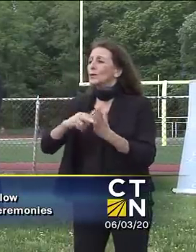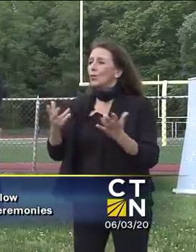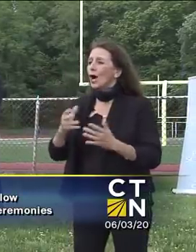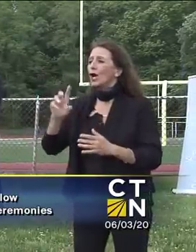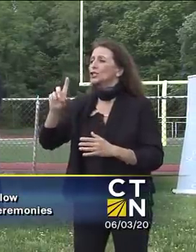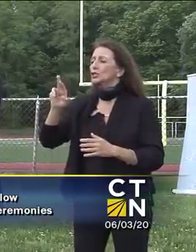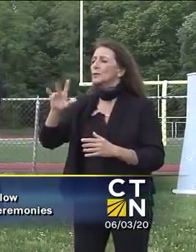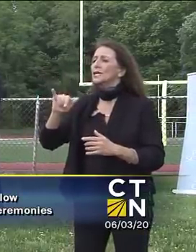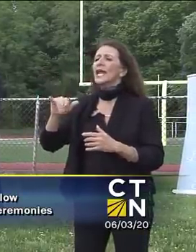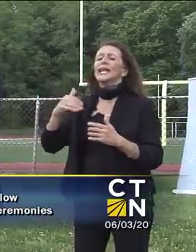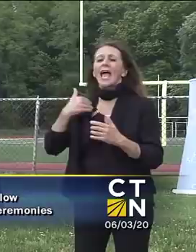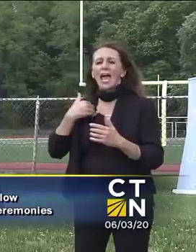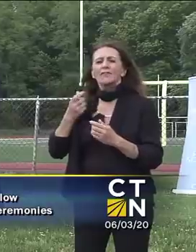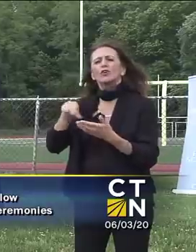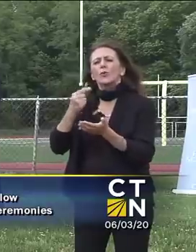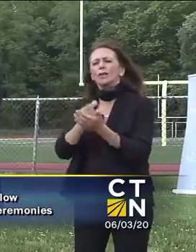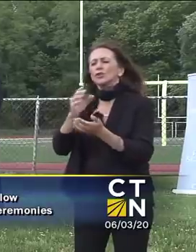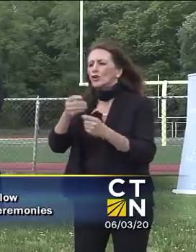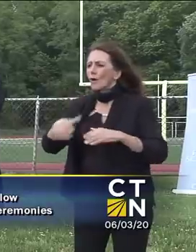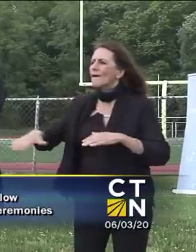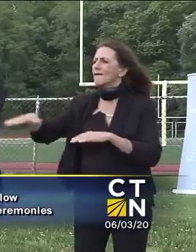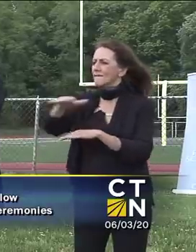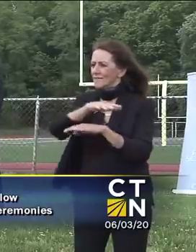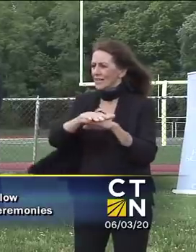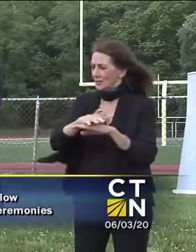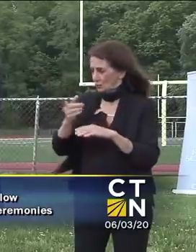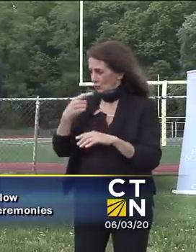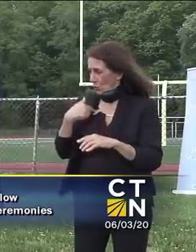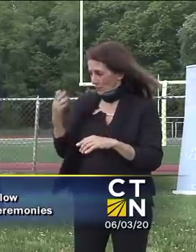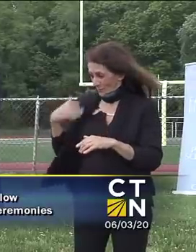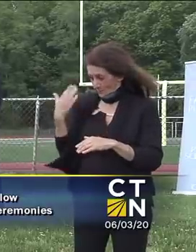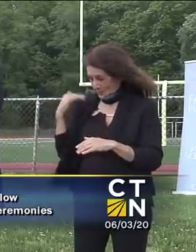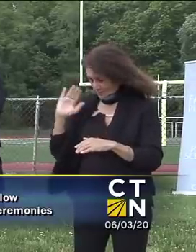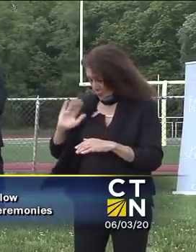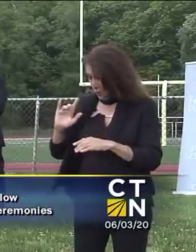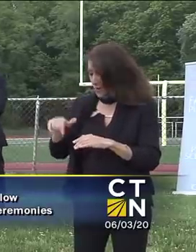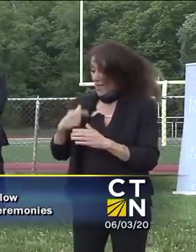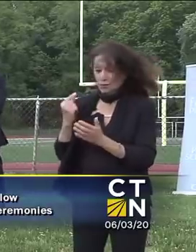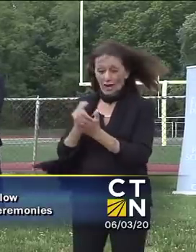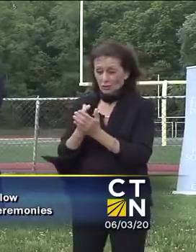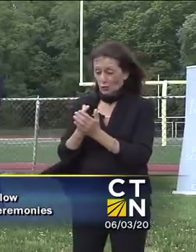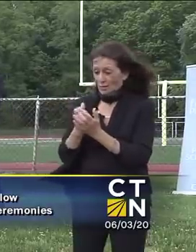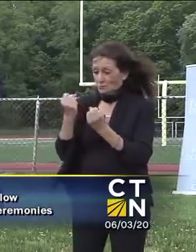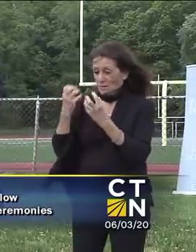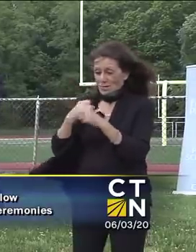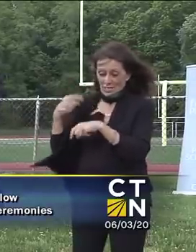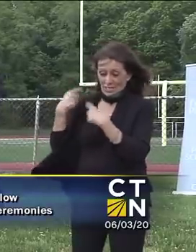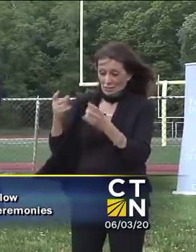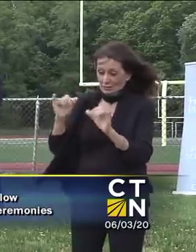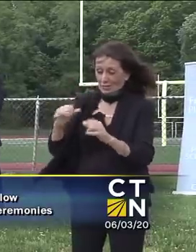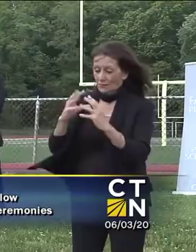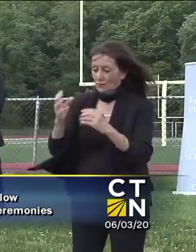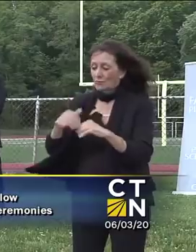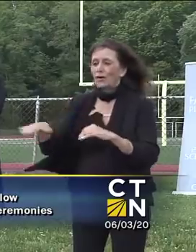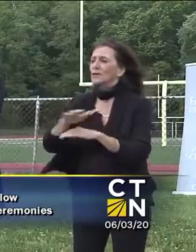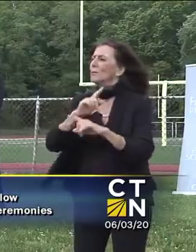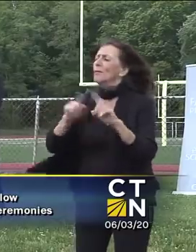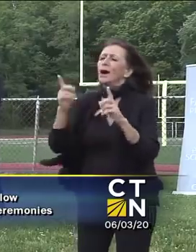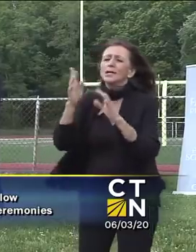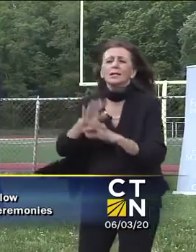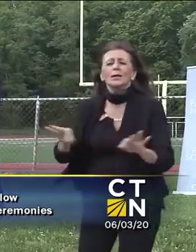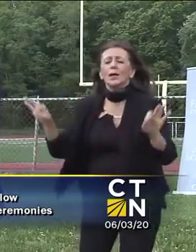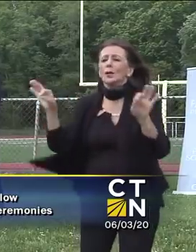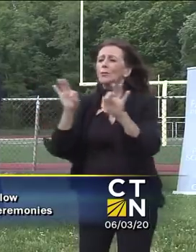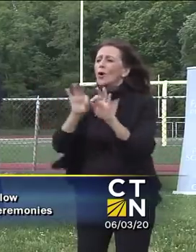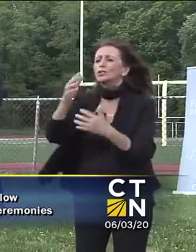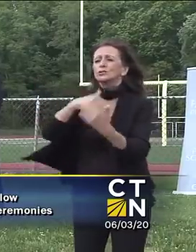a graduation on your field, which I take it you've been doing for generations. And you got to be careful. You got to socially distance, you